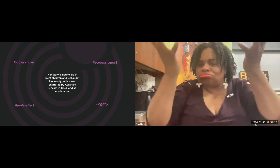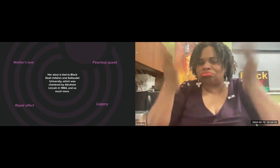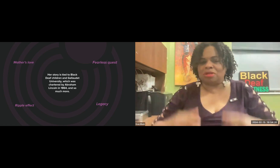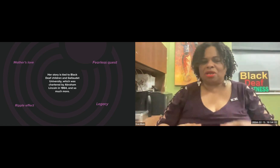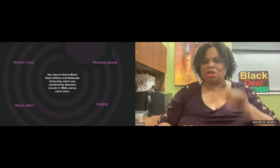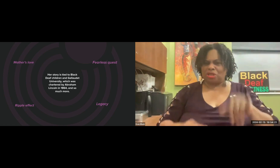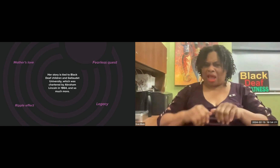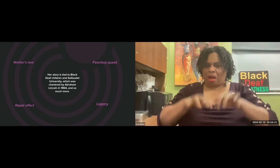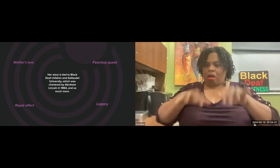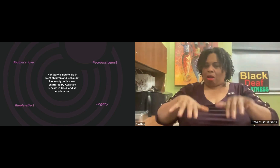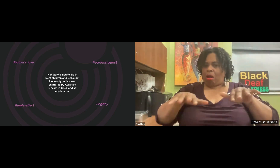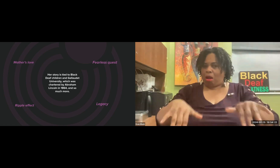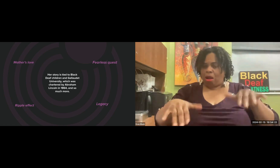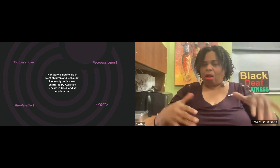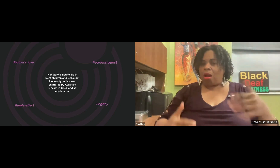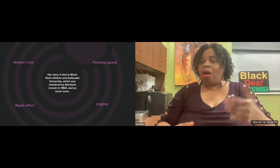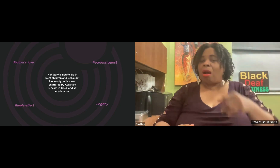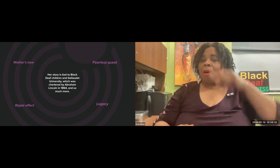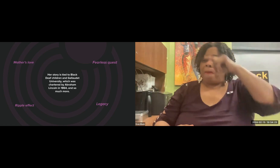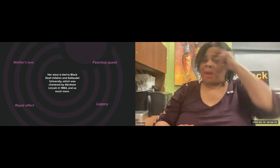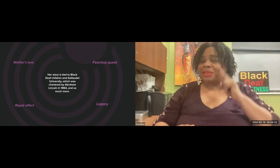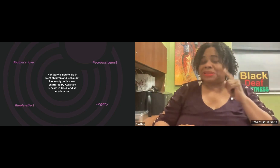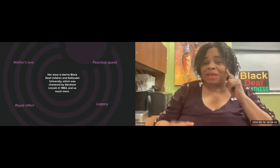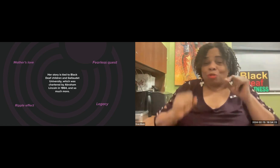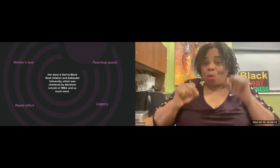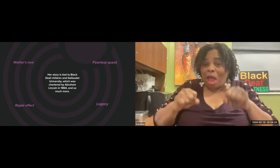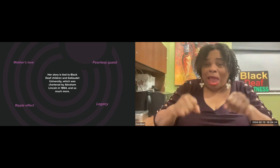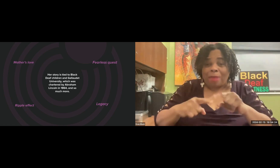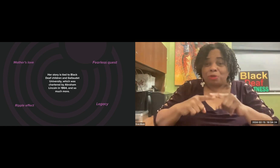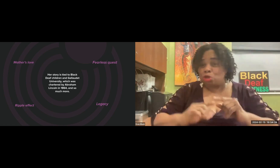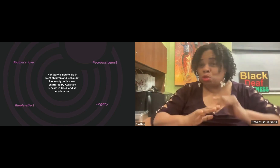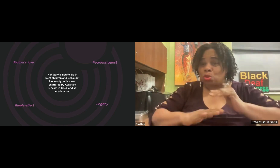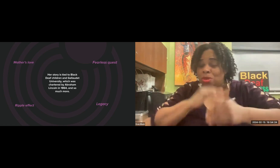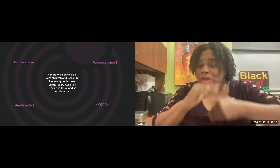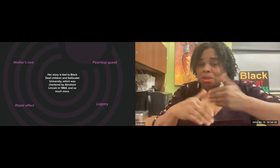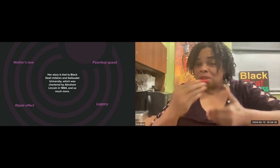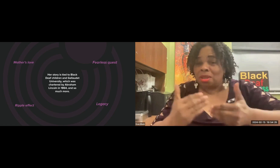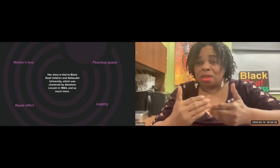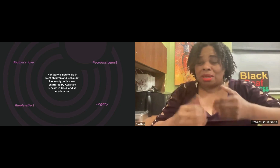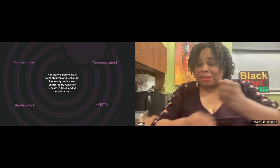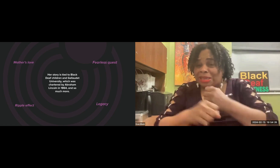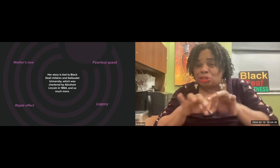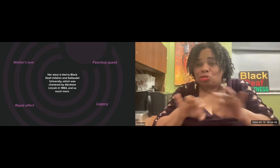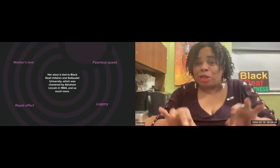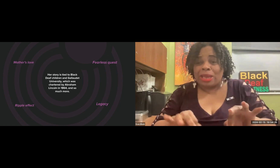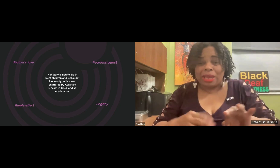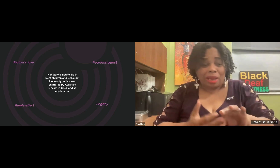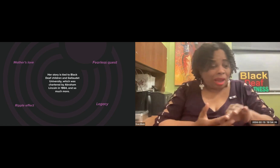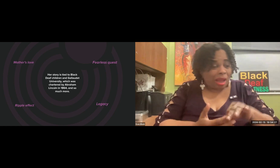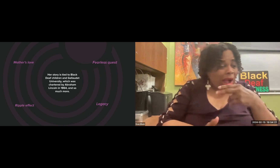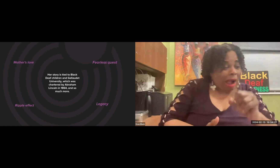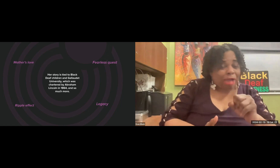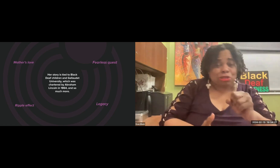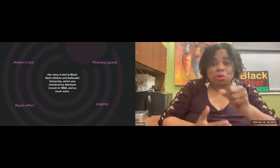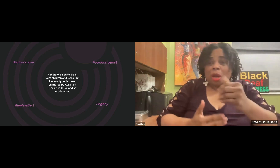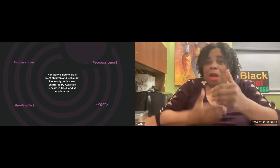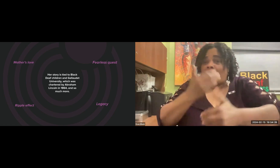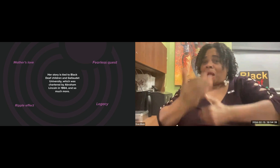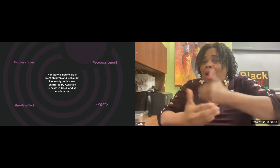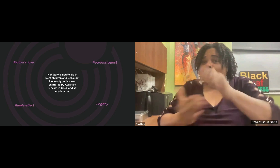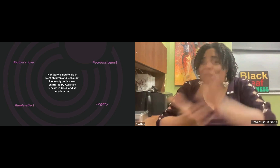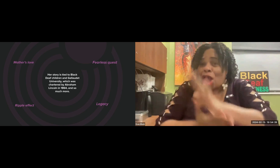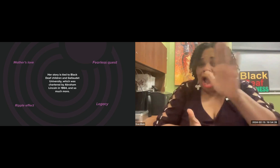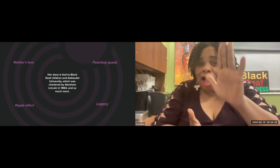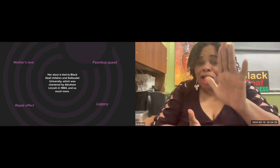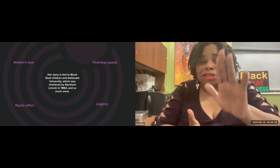rights, disability plus rights, LGBTQ rights. And so, as Black deaf individuals were able to thrive, to